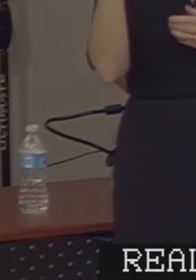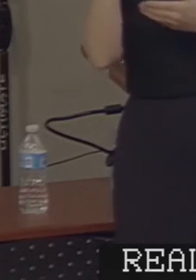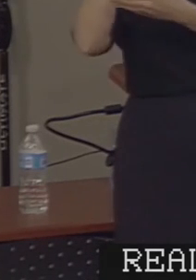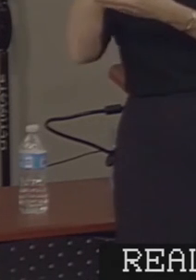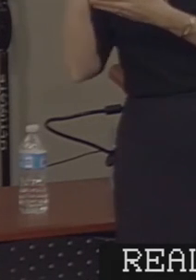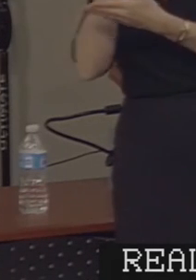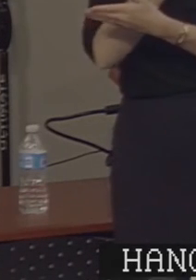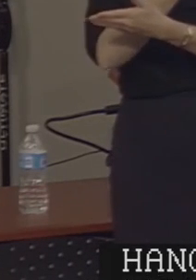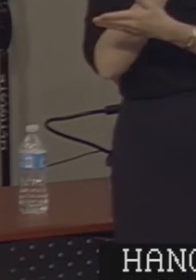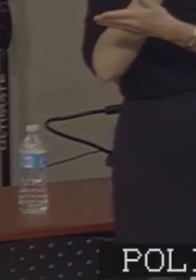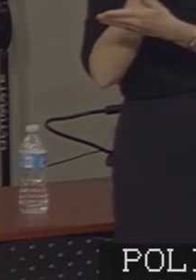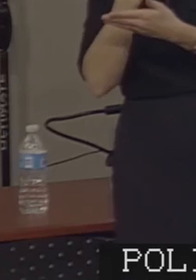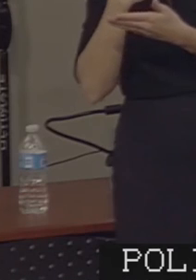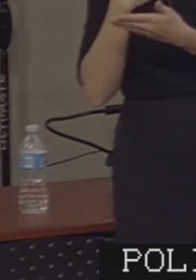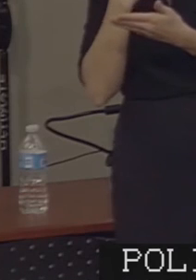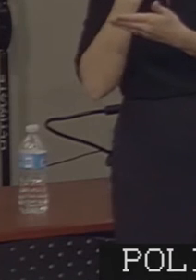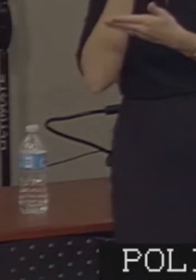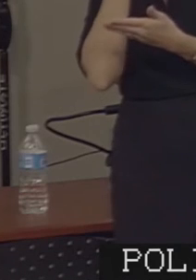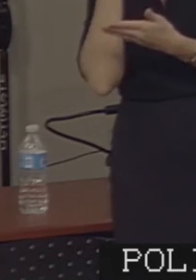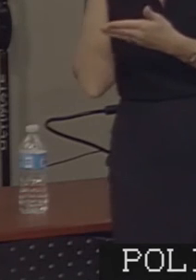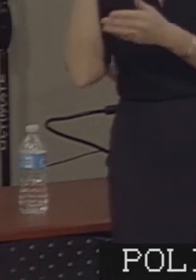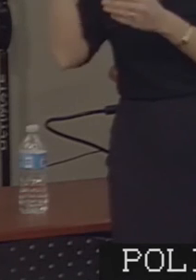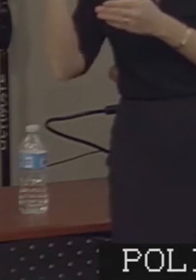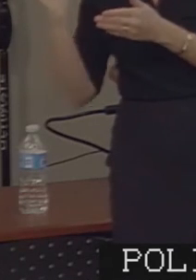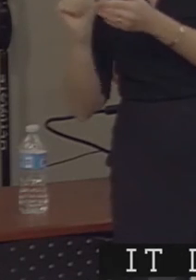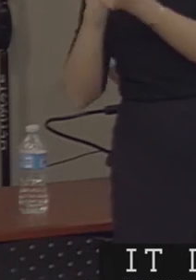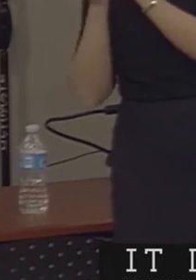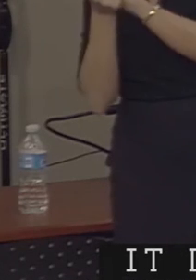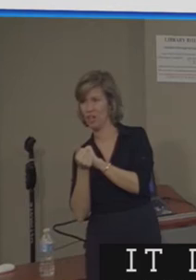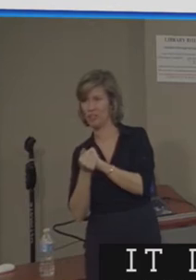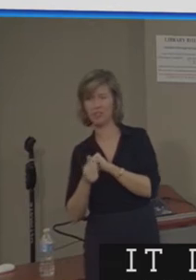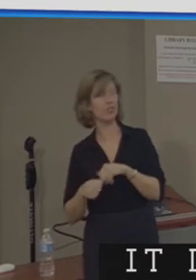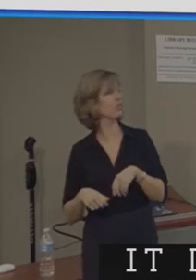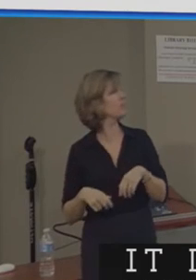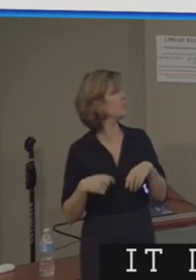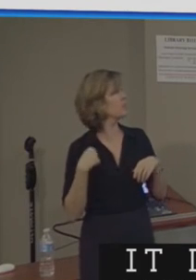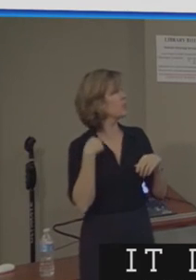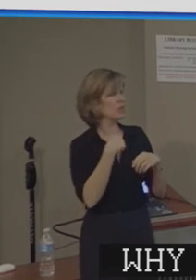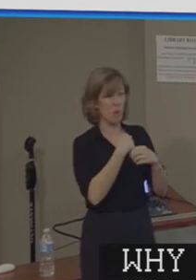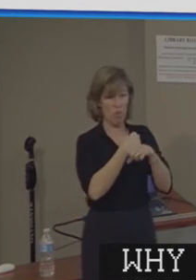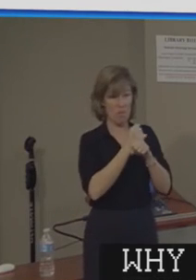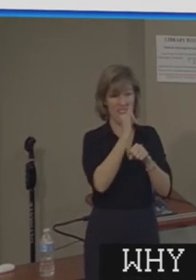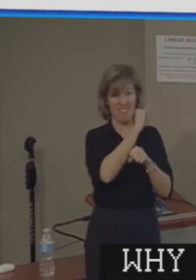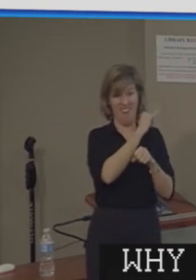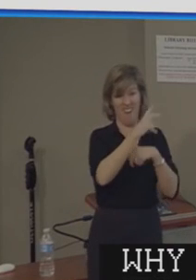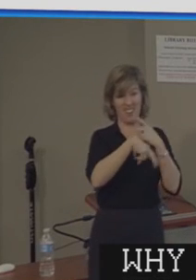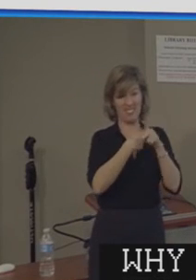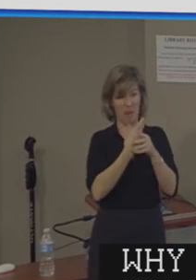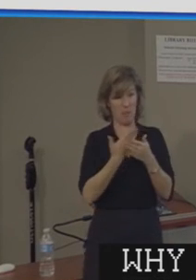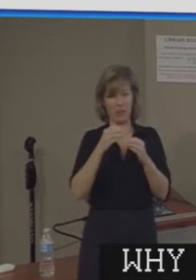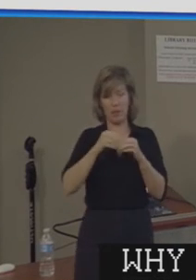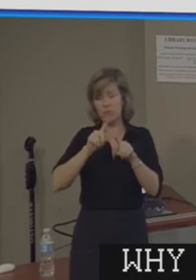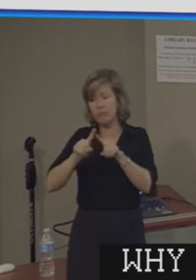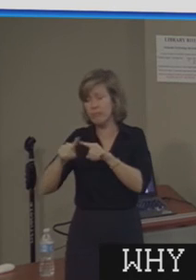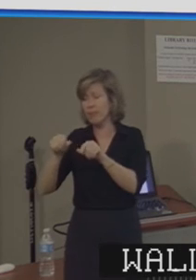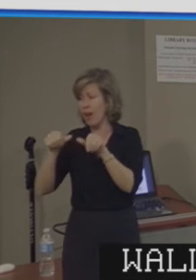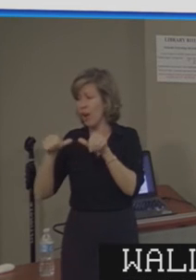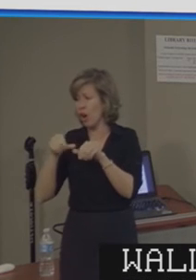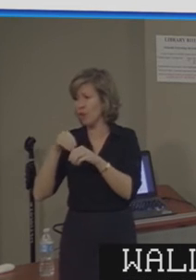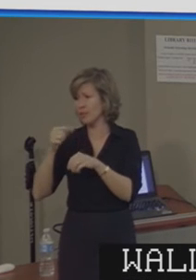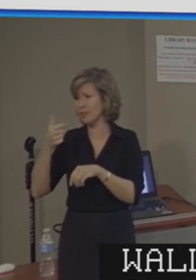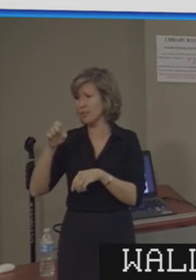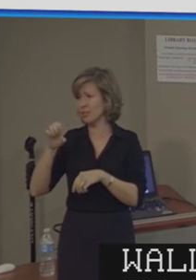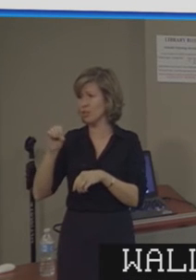we've made these sketch worksheets for a whole variety of units in the geoscience curriculum. So this is an example of trying to